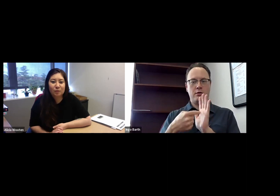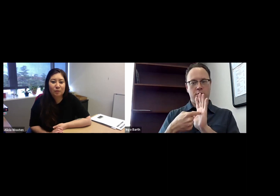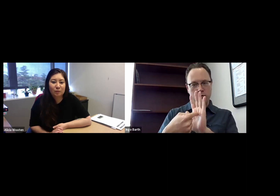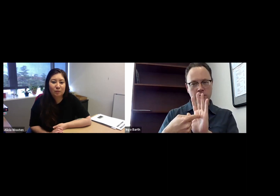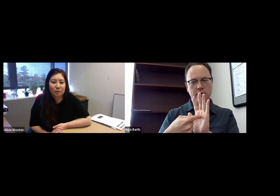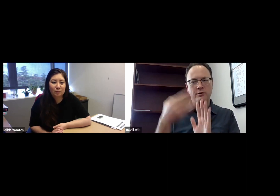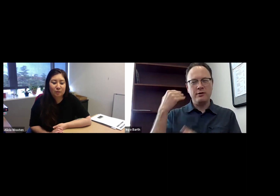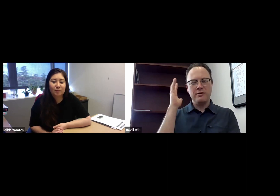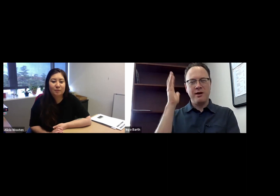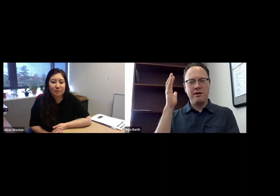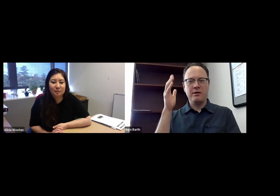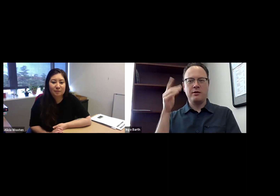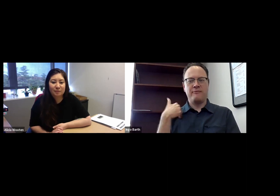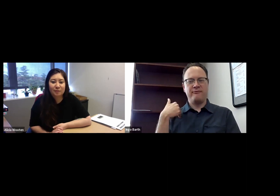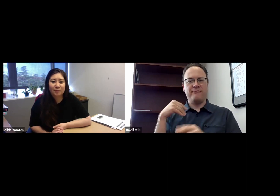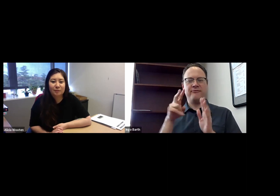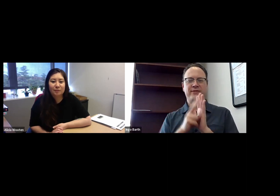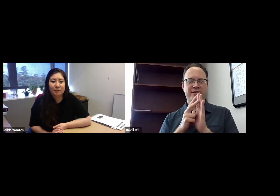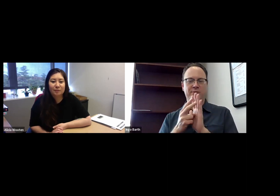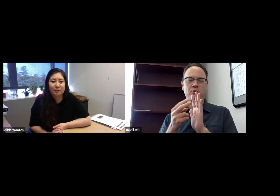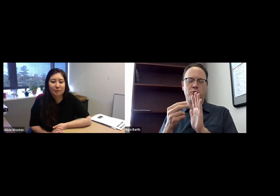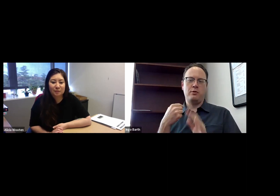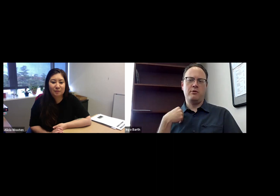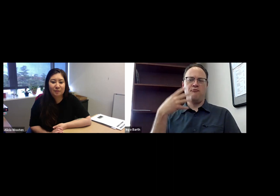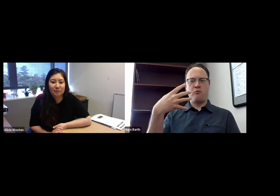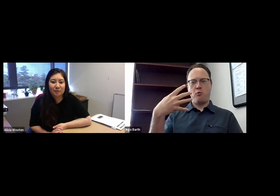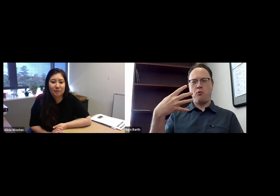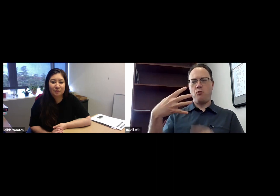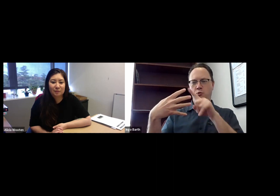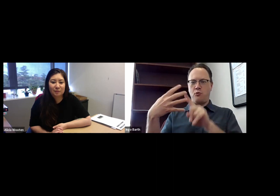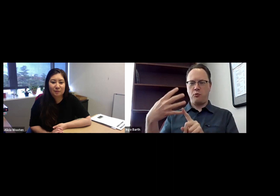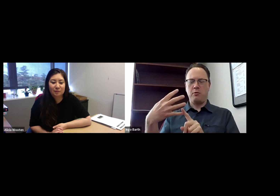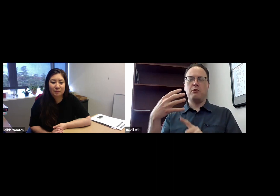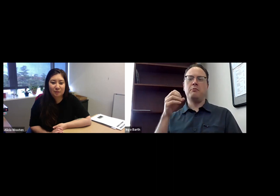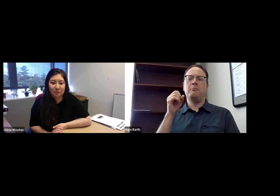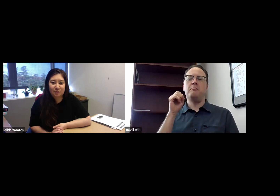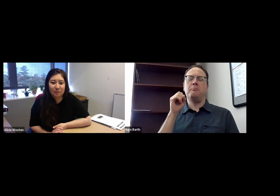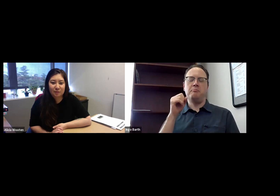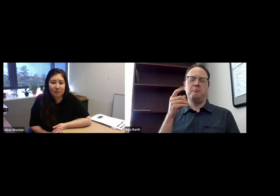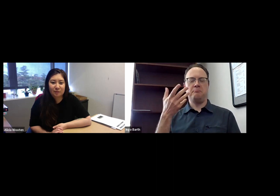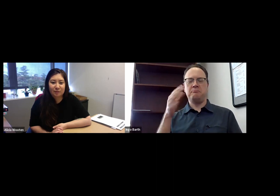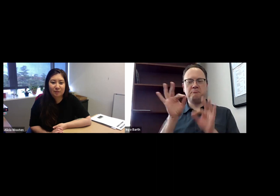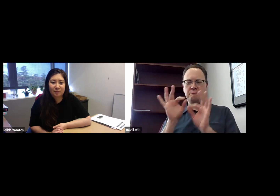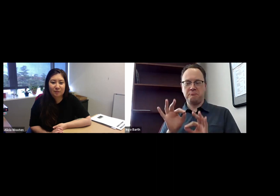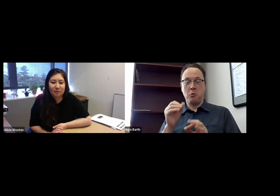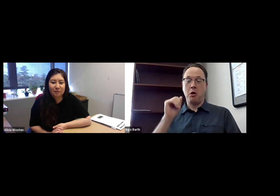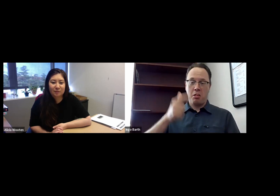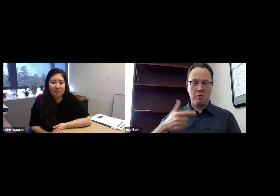are videos. Again, the lecture that we showed, the 4